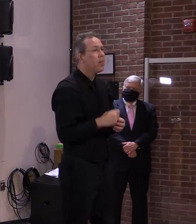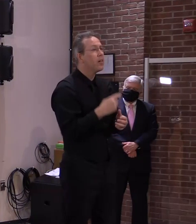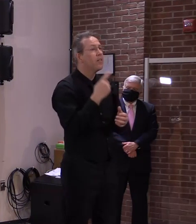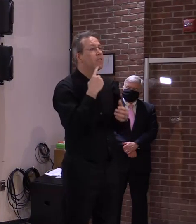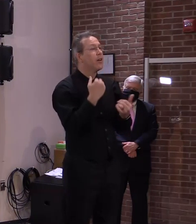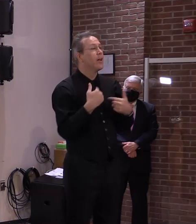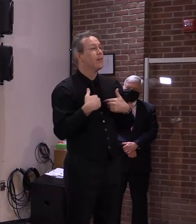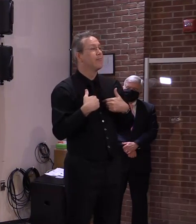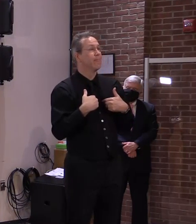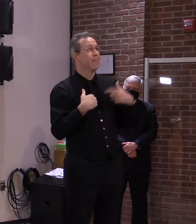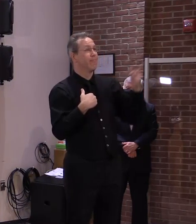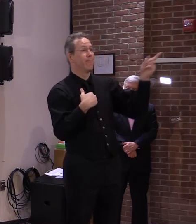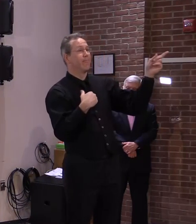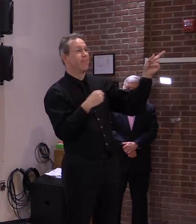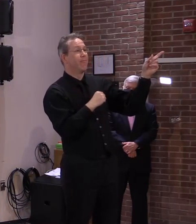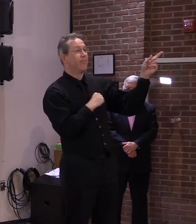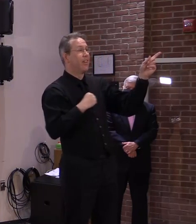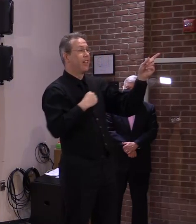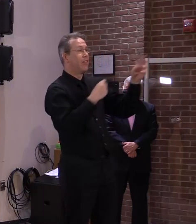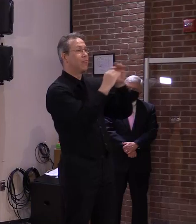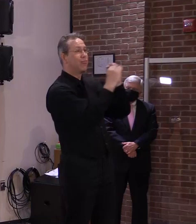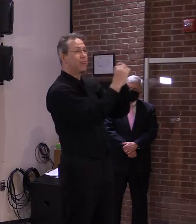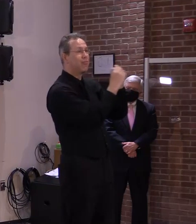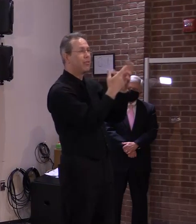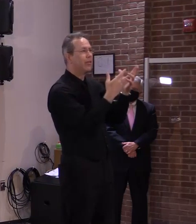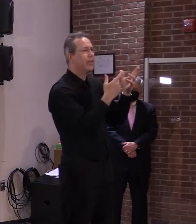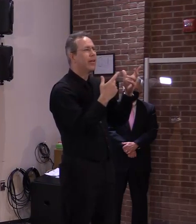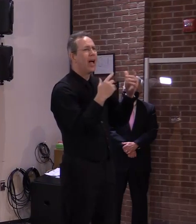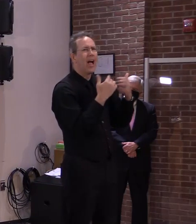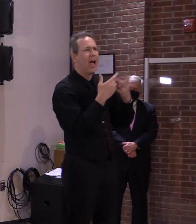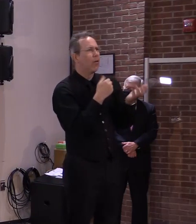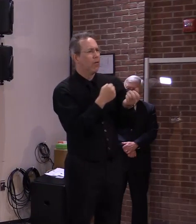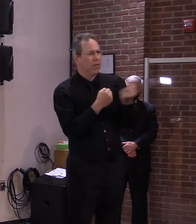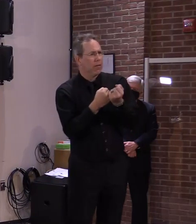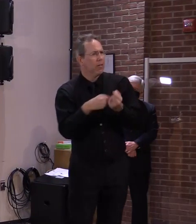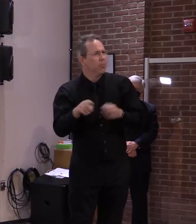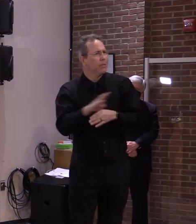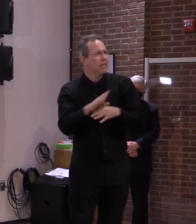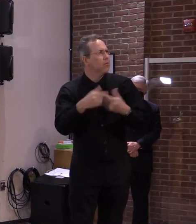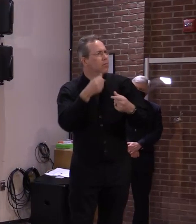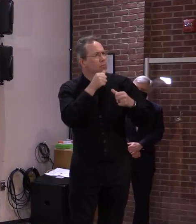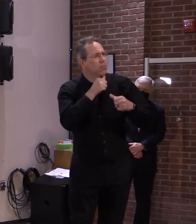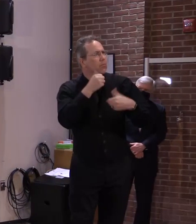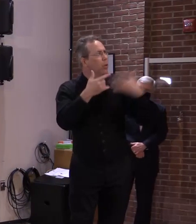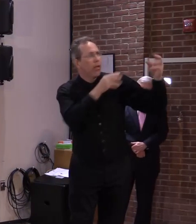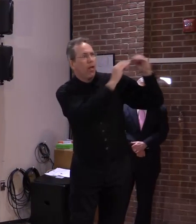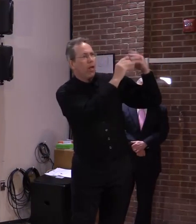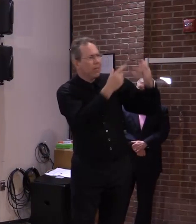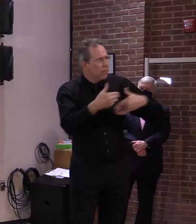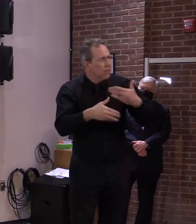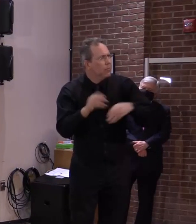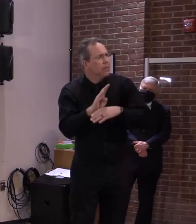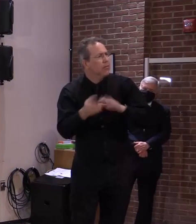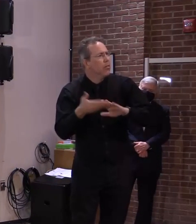businesses that are going to be on the hook. Now I've heard many describe what's in the bill